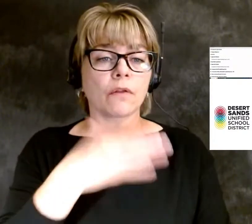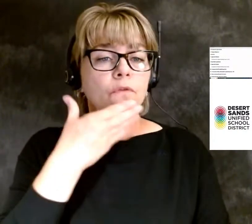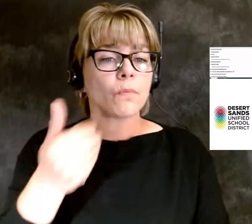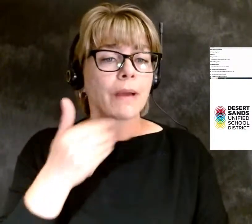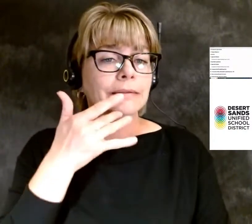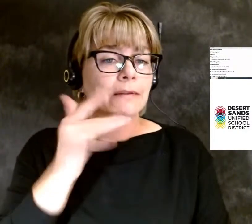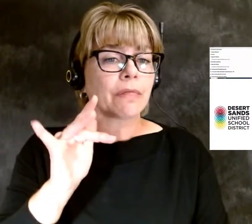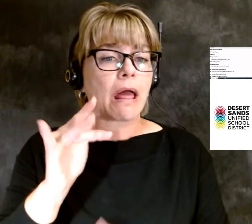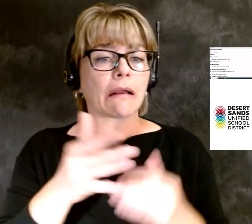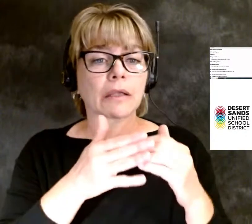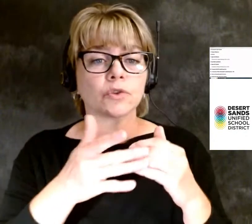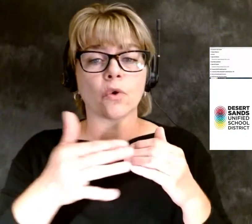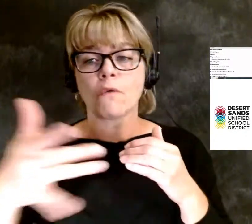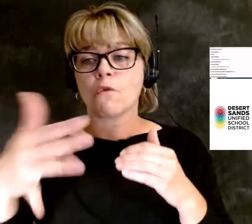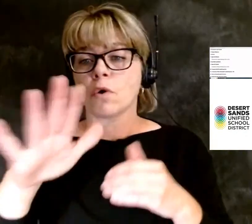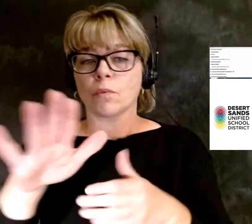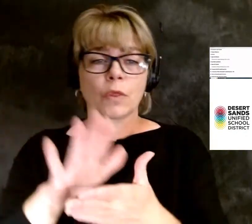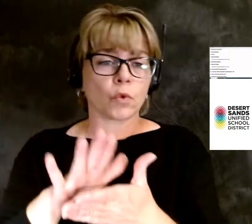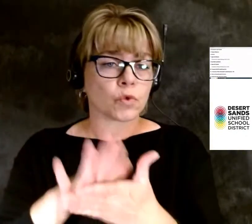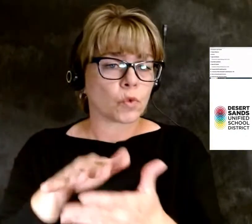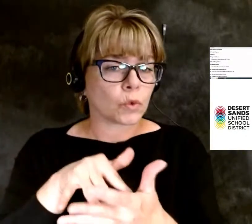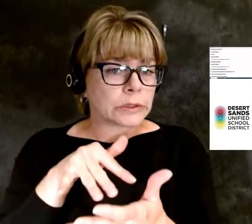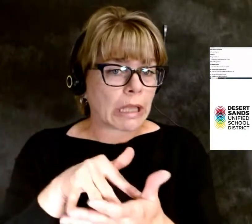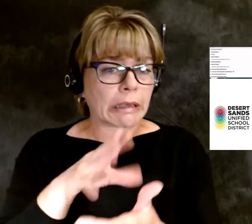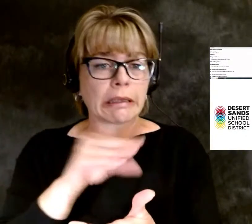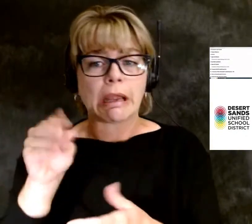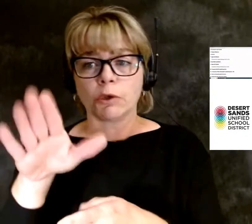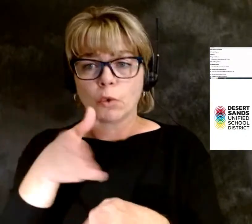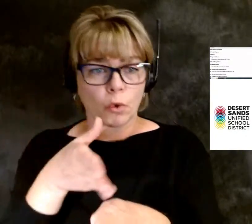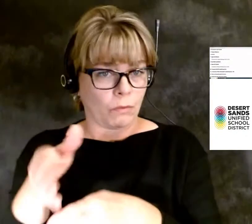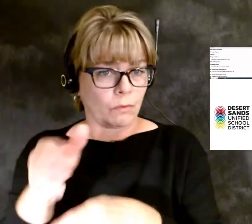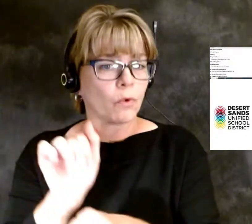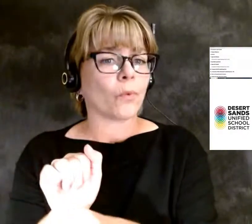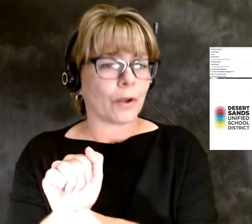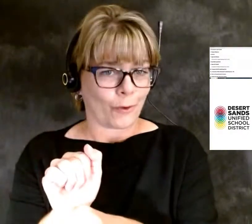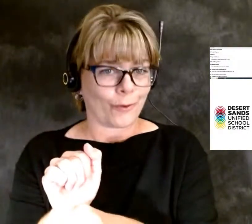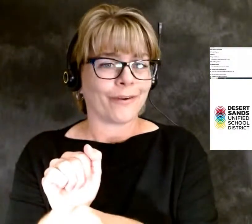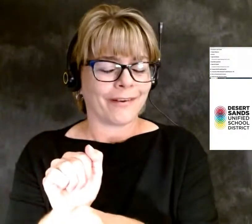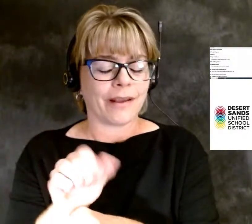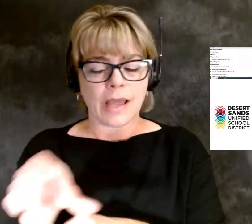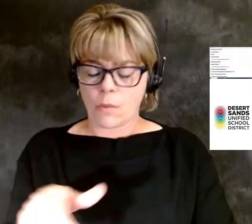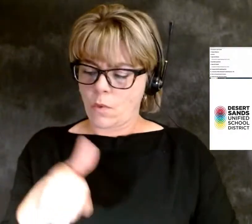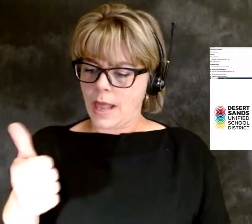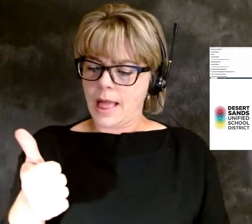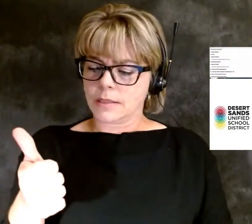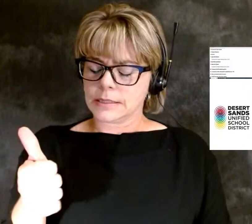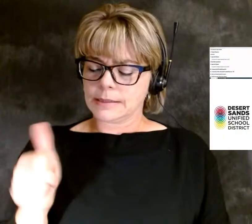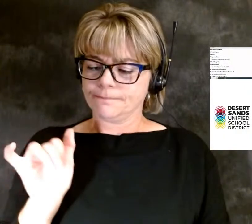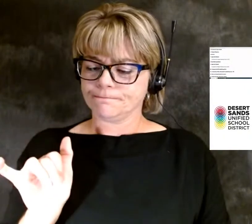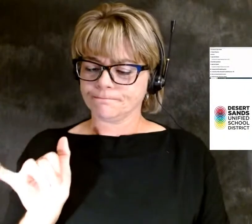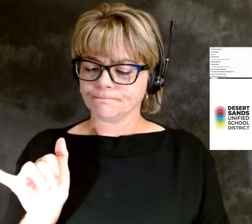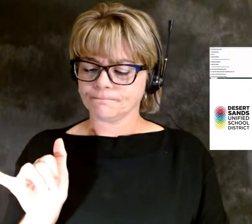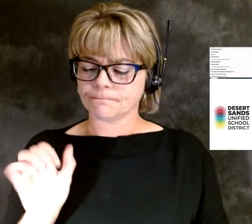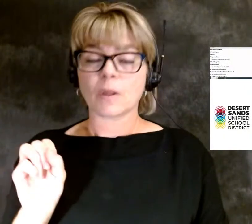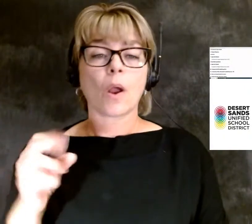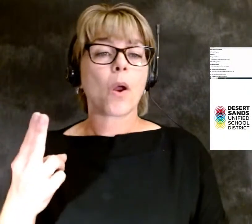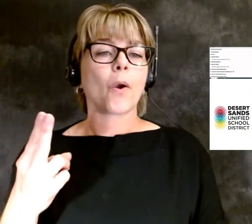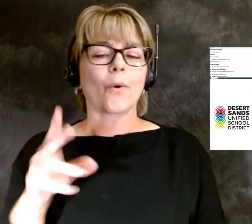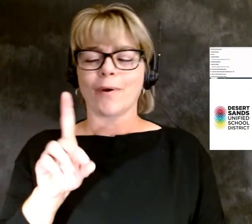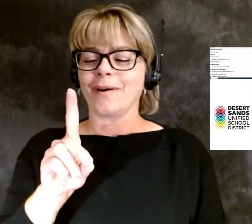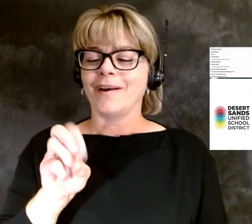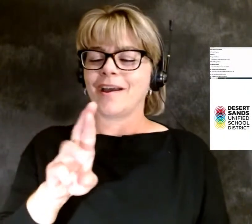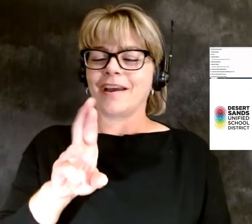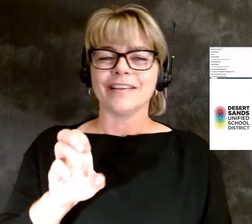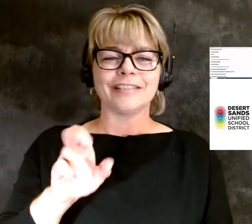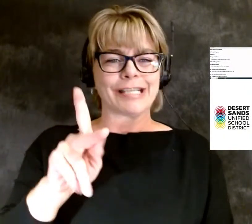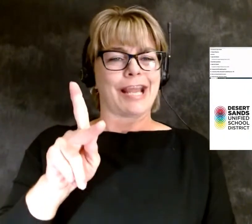schooling and careers. And what else was I gonna say? Oh, Derek like totally stole my thunder with